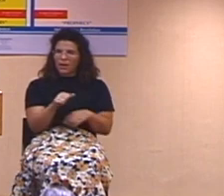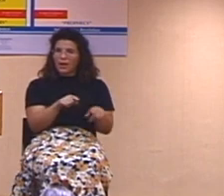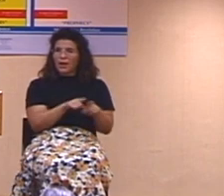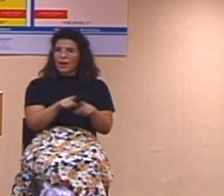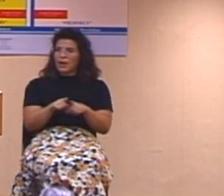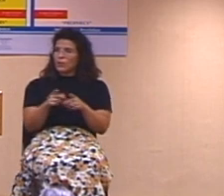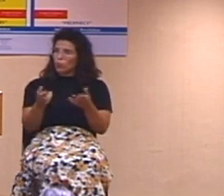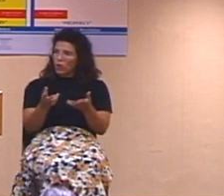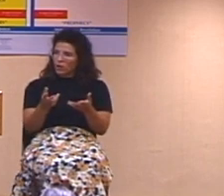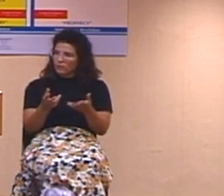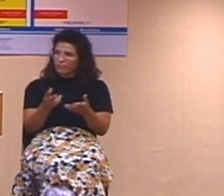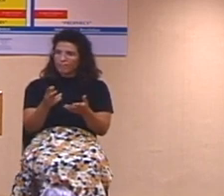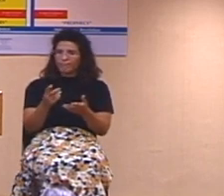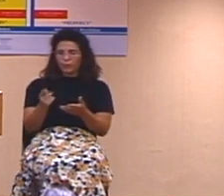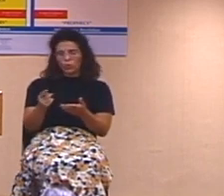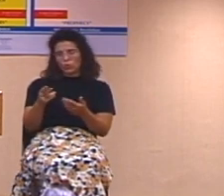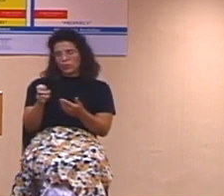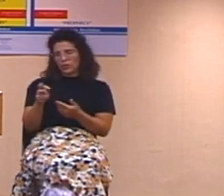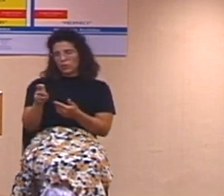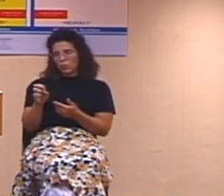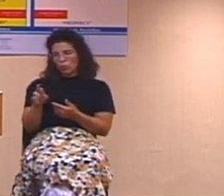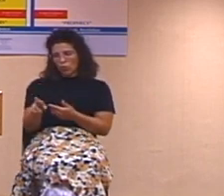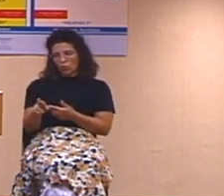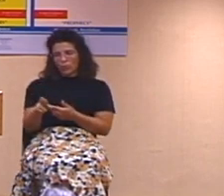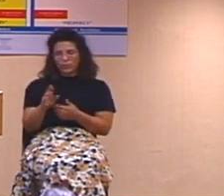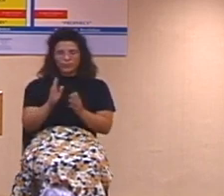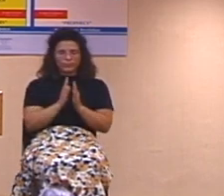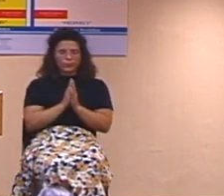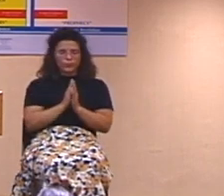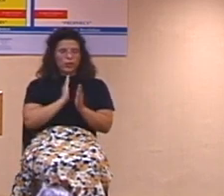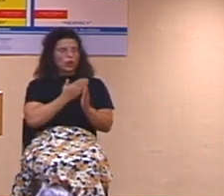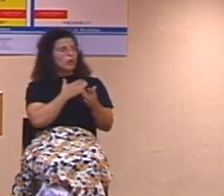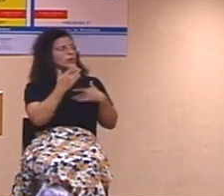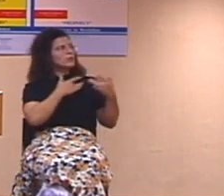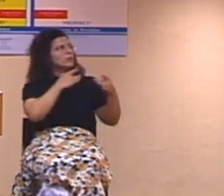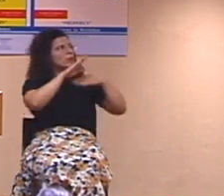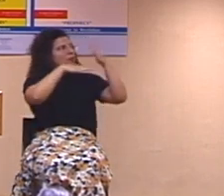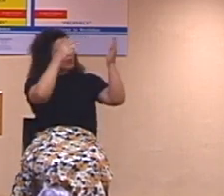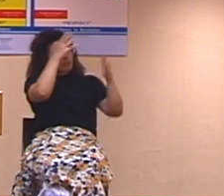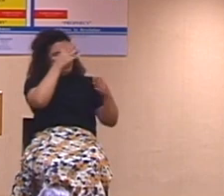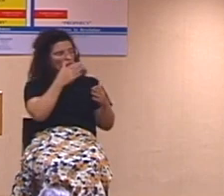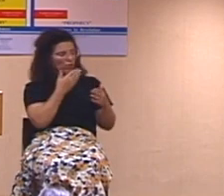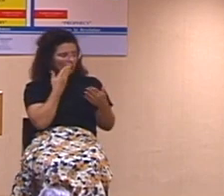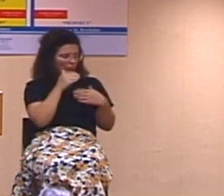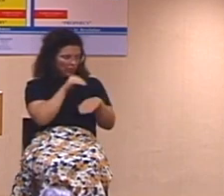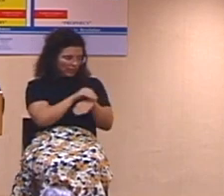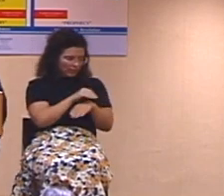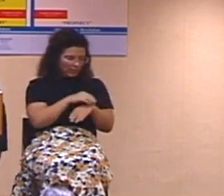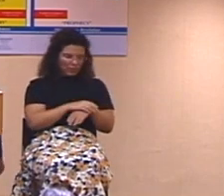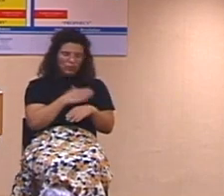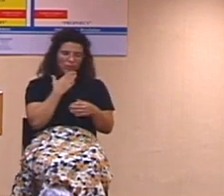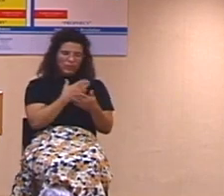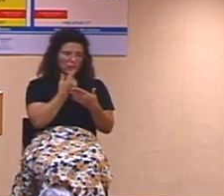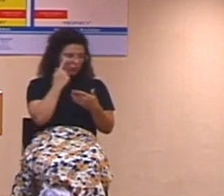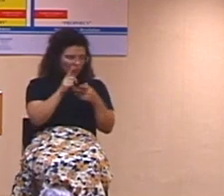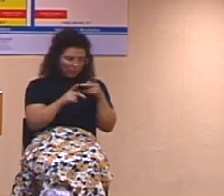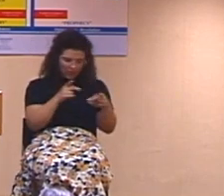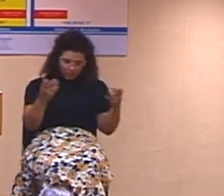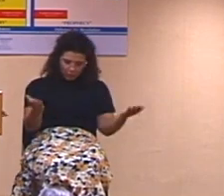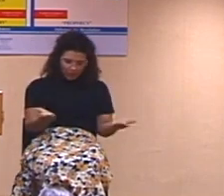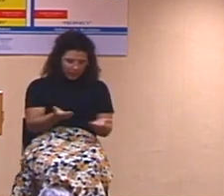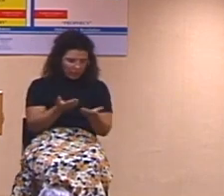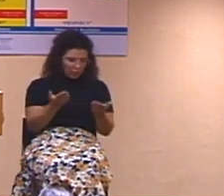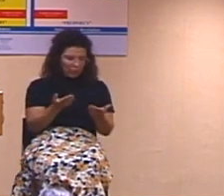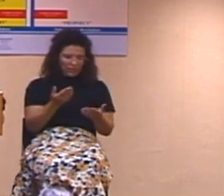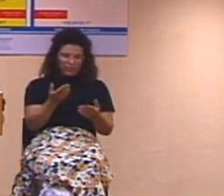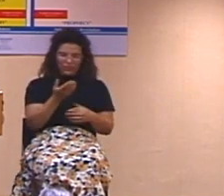what? Though they were. Our dear Heavenly Father, we thank you for the evening. We thank you for the folks here and their desire to study and to look